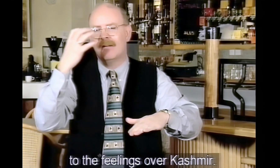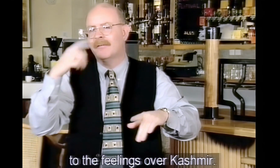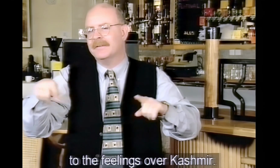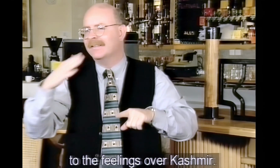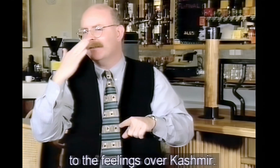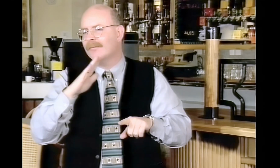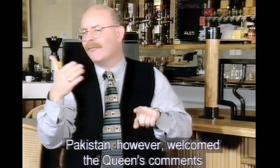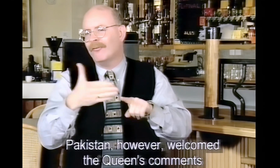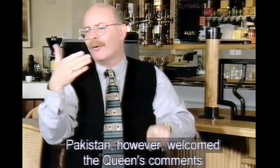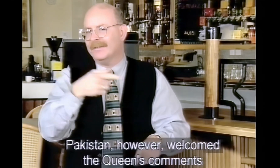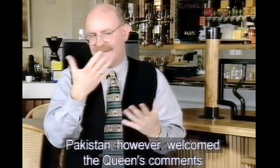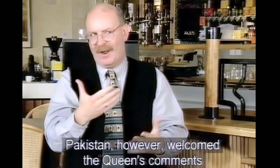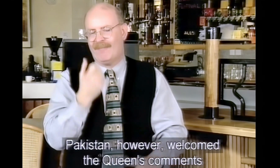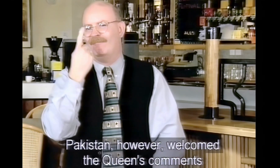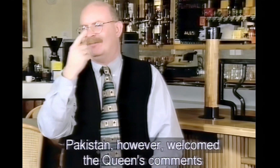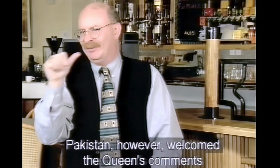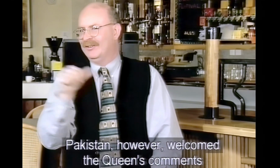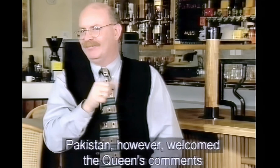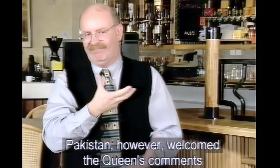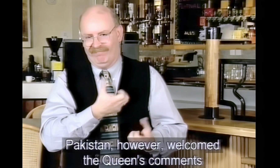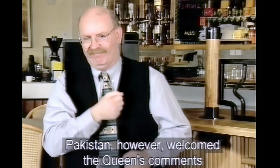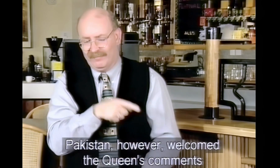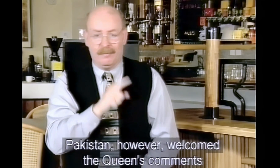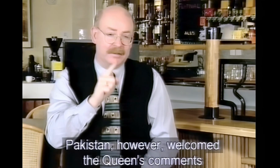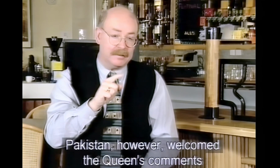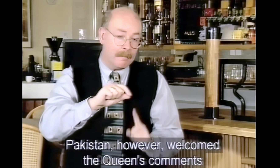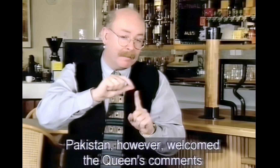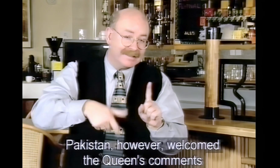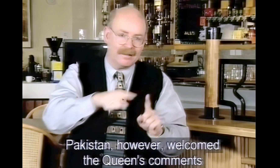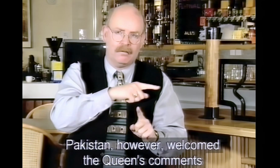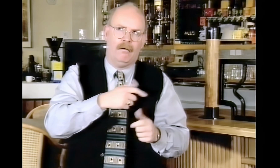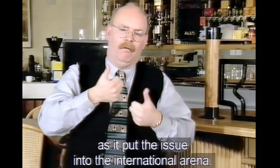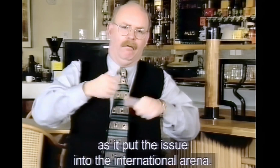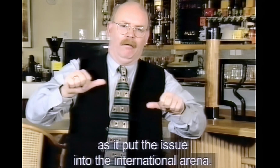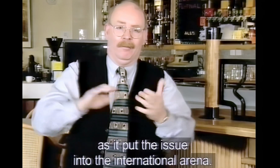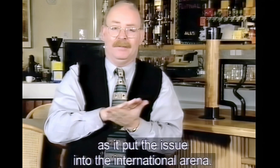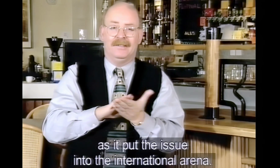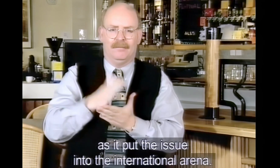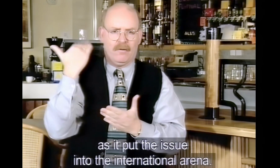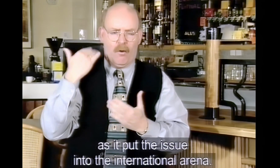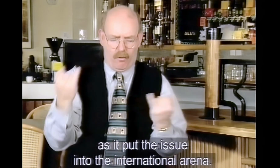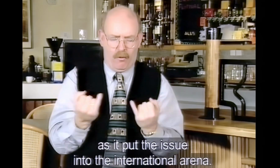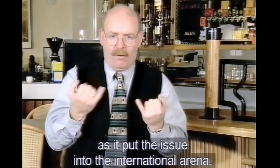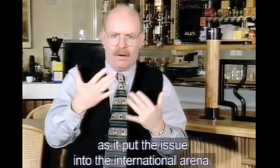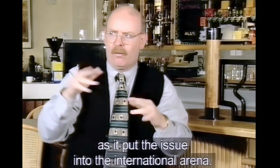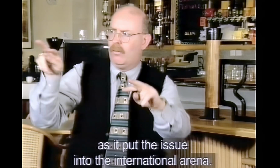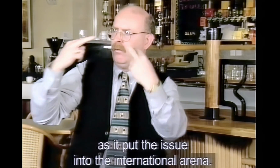sensitive to the feelings over Kashmir. Pakistan, however, welcomed the Queen's comments as it put the issue into the international